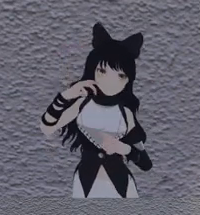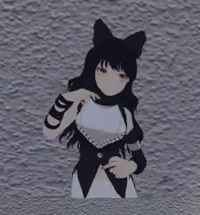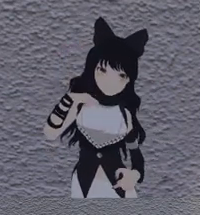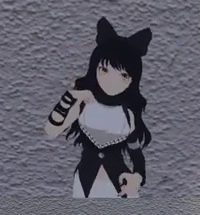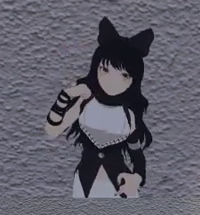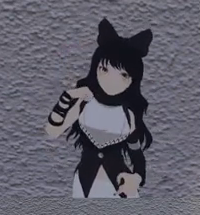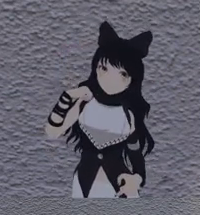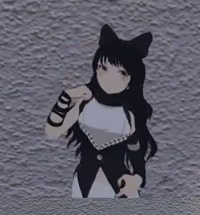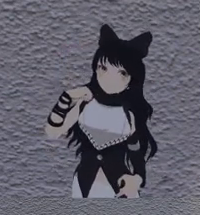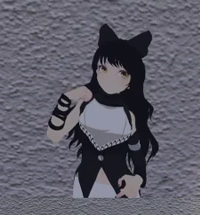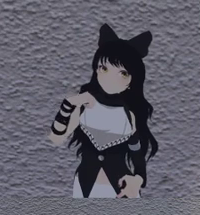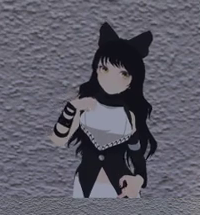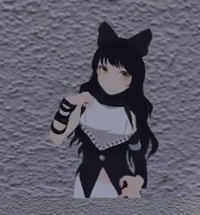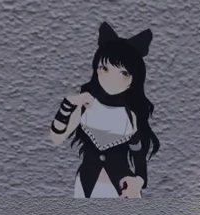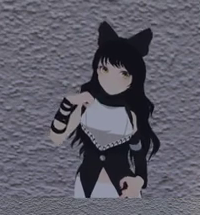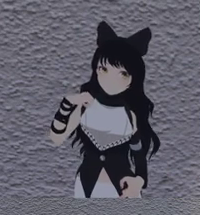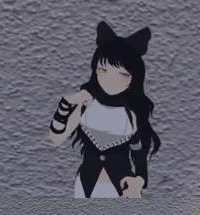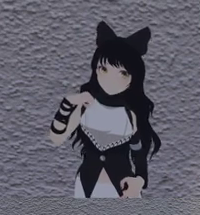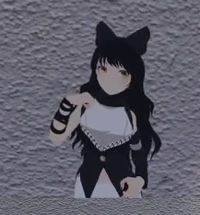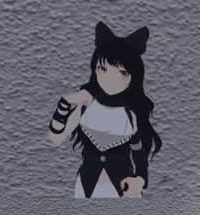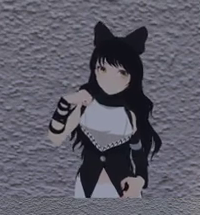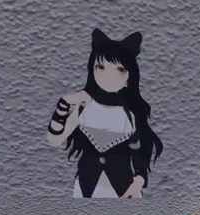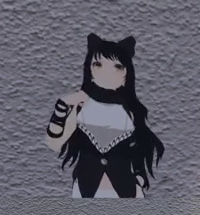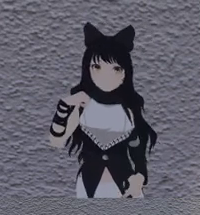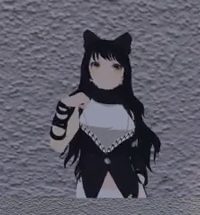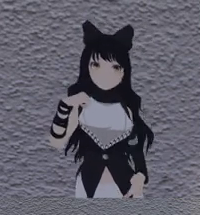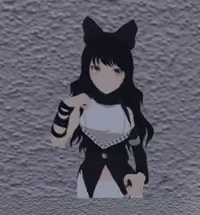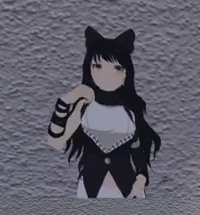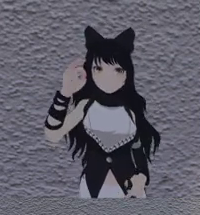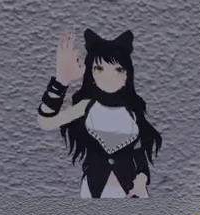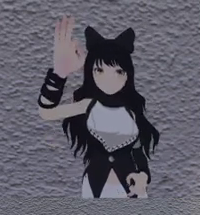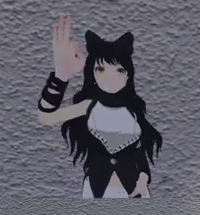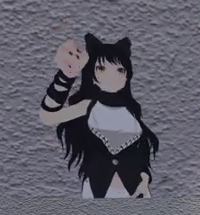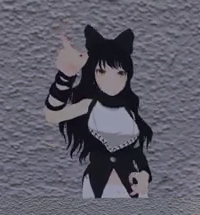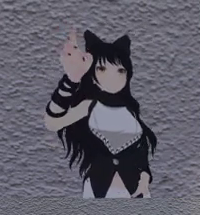Mhm. So if you don't have enough hand, you're just going to close your hand.